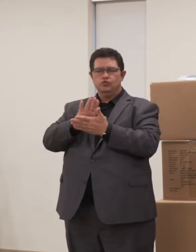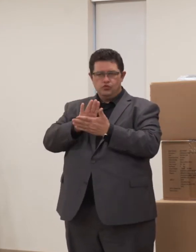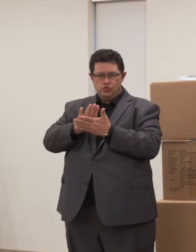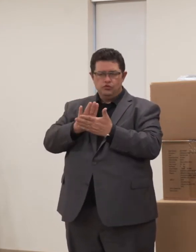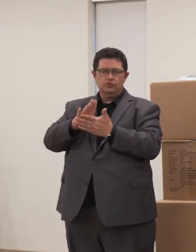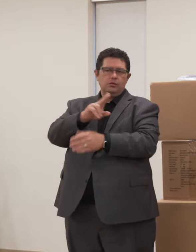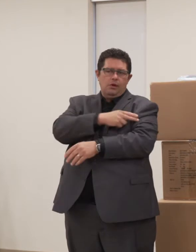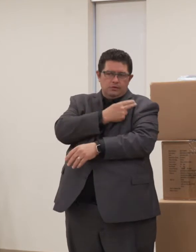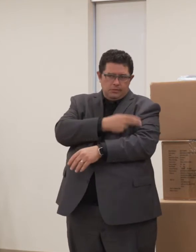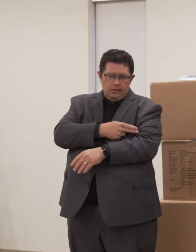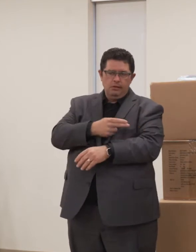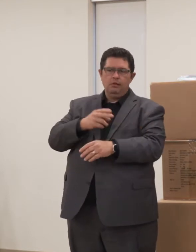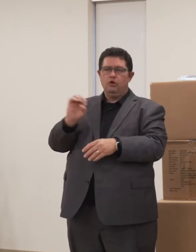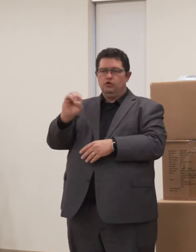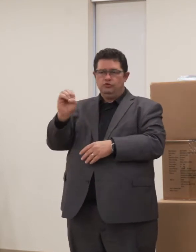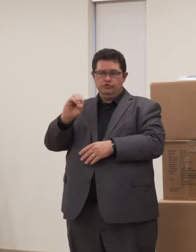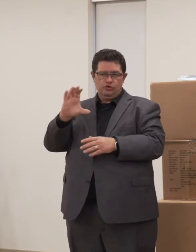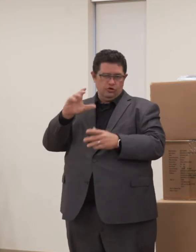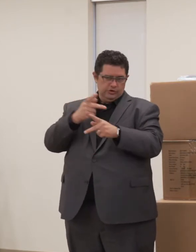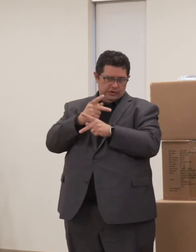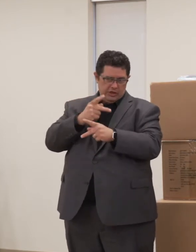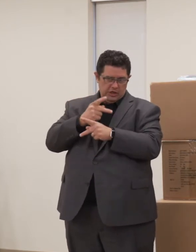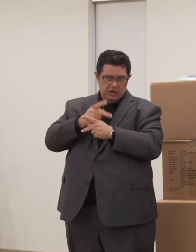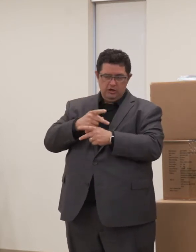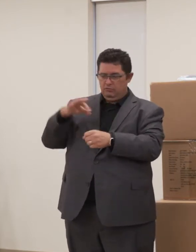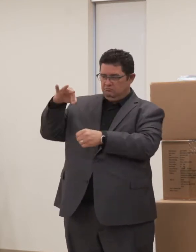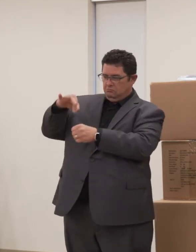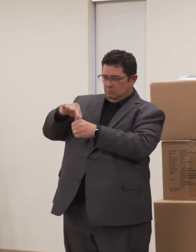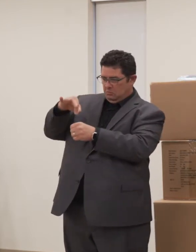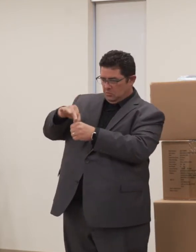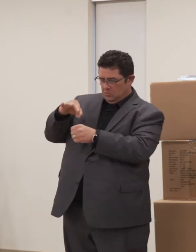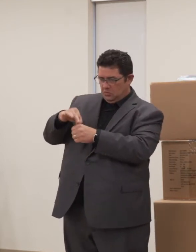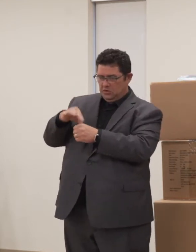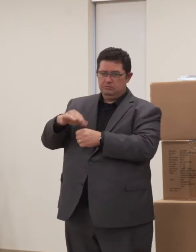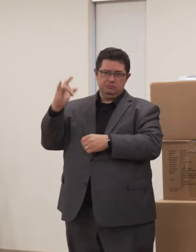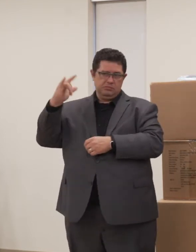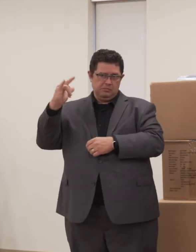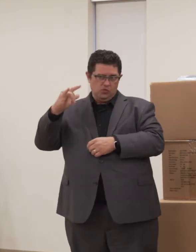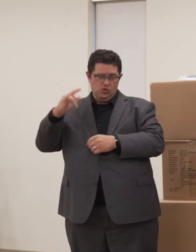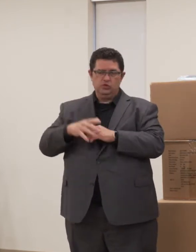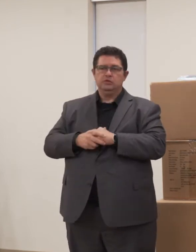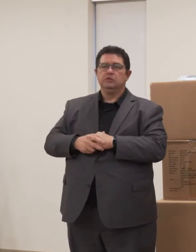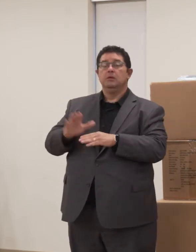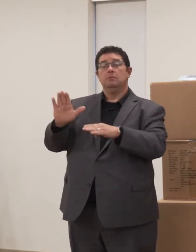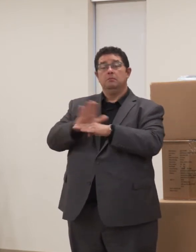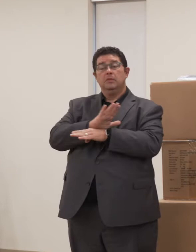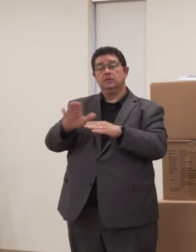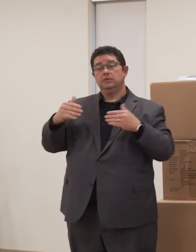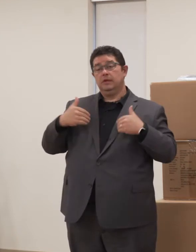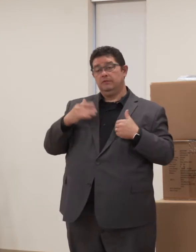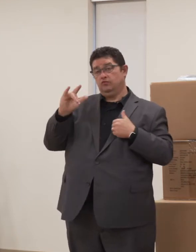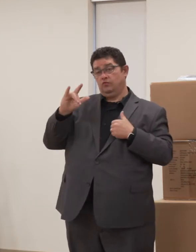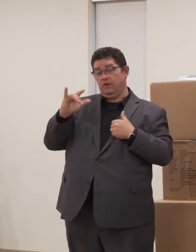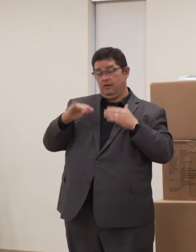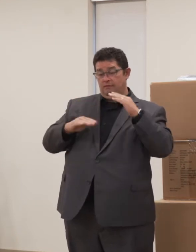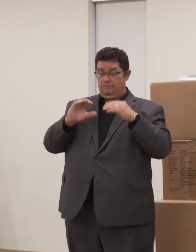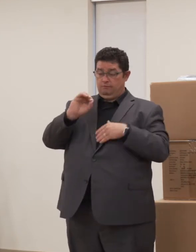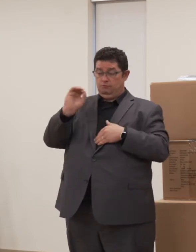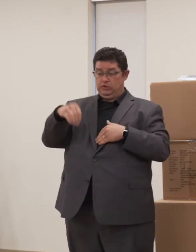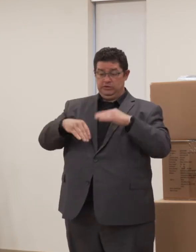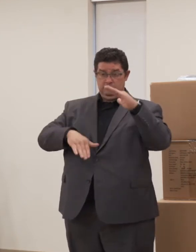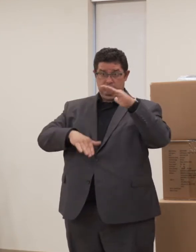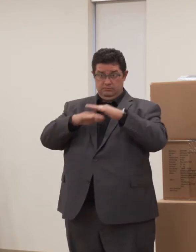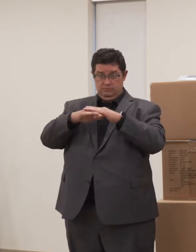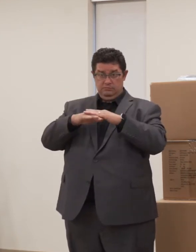centers, shelters, airports, and polling places. Businesses who have a 25% capacity limit